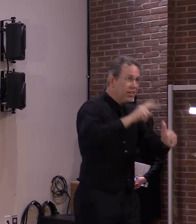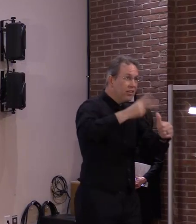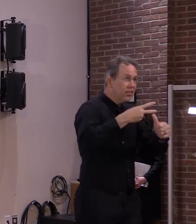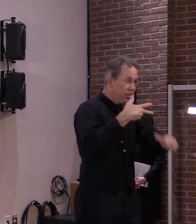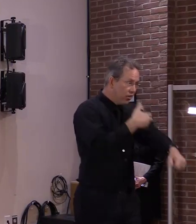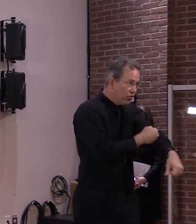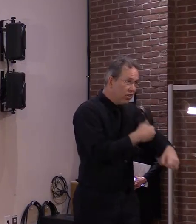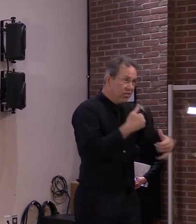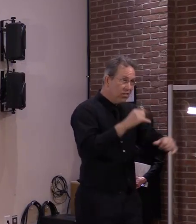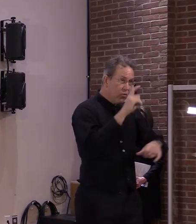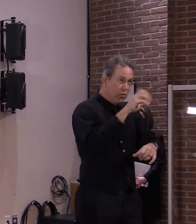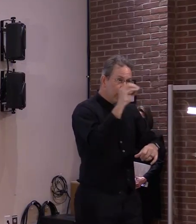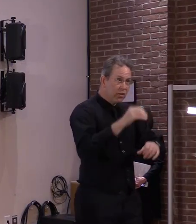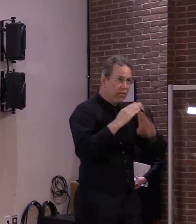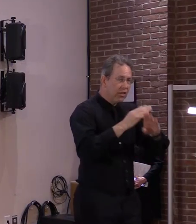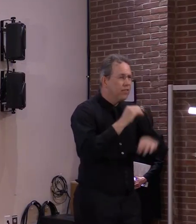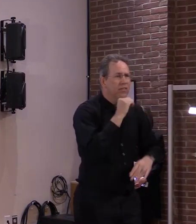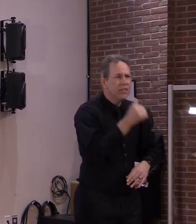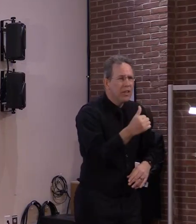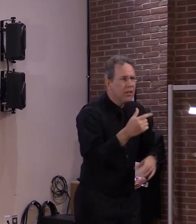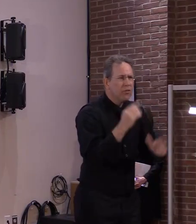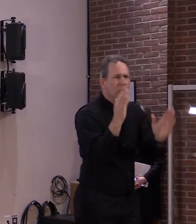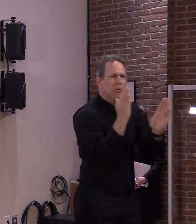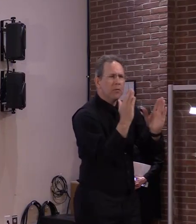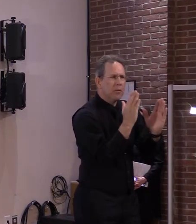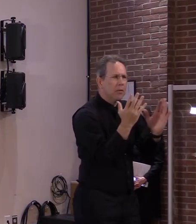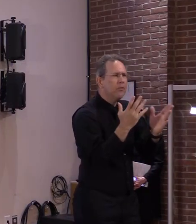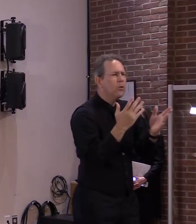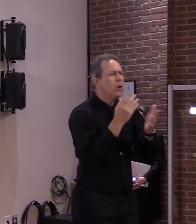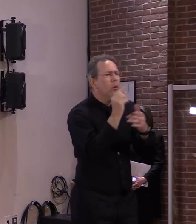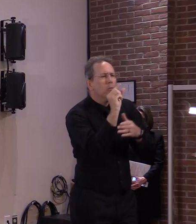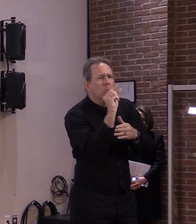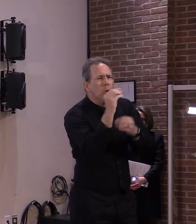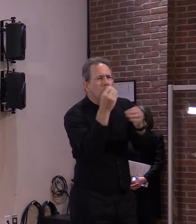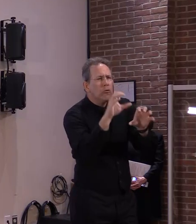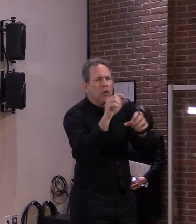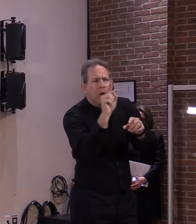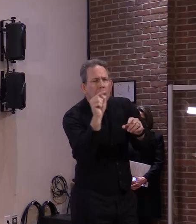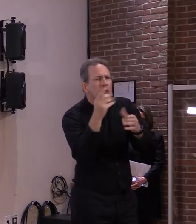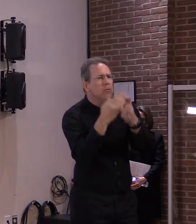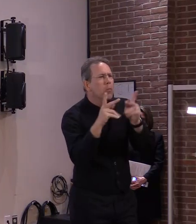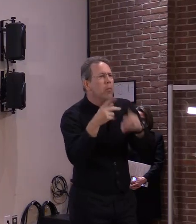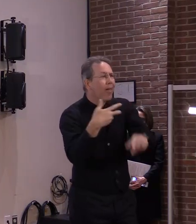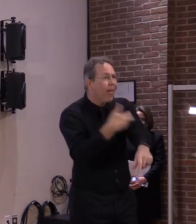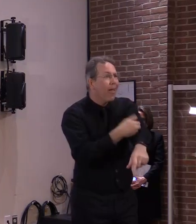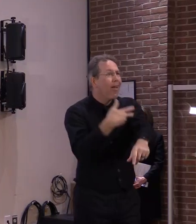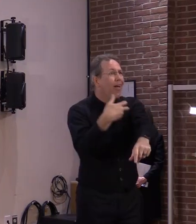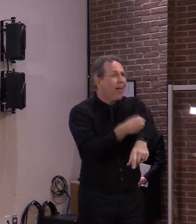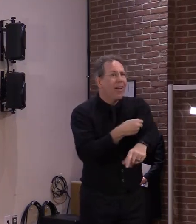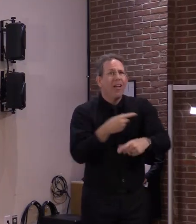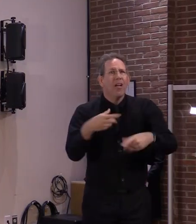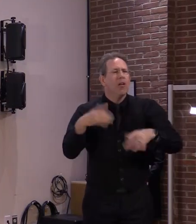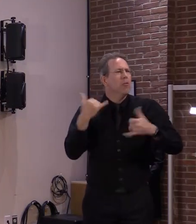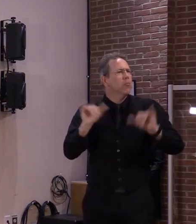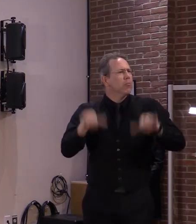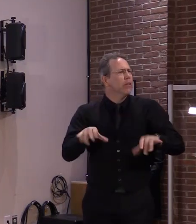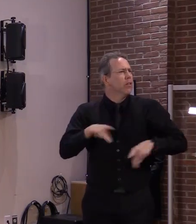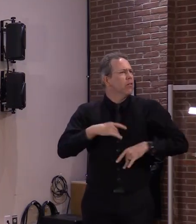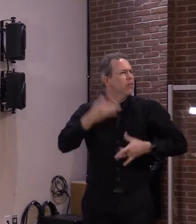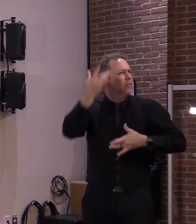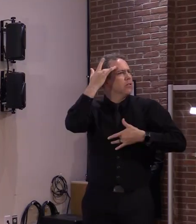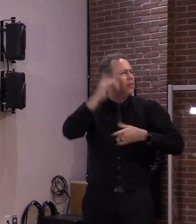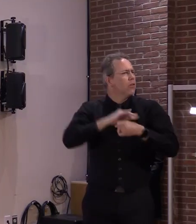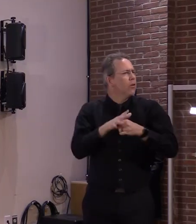some new data, and as of April 13th of this year, more than 75 million people in the U.S. had been